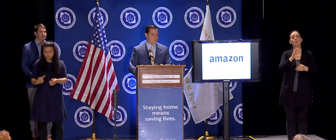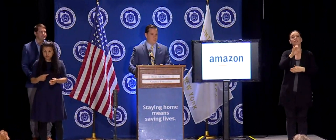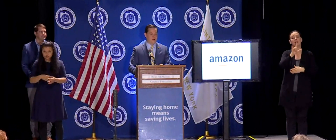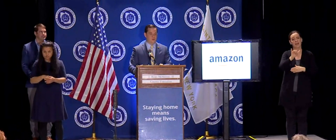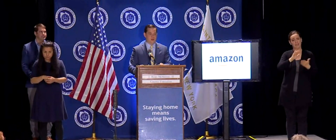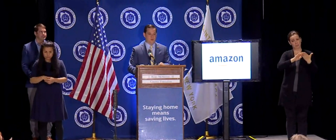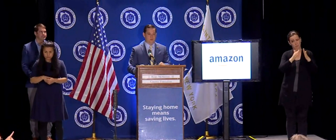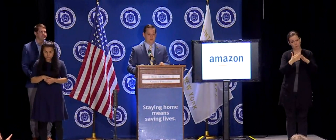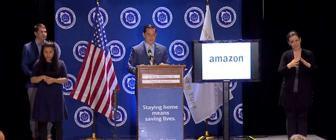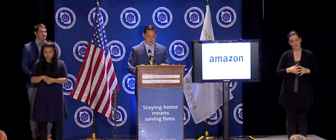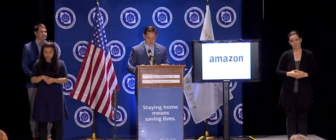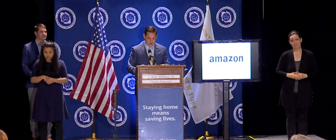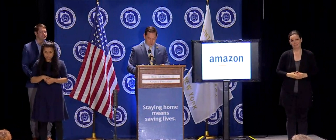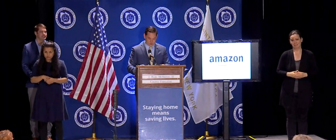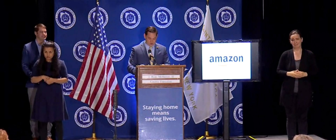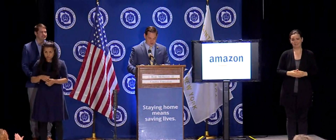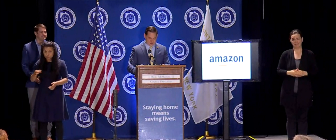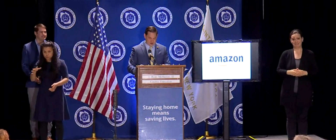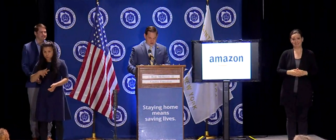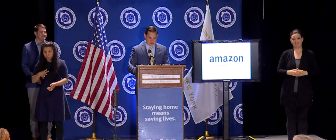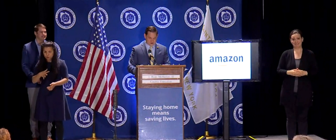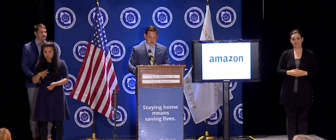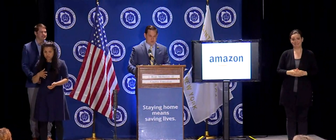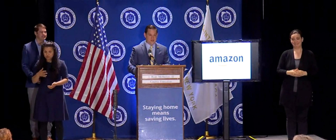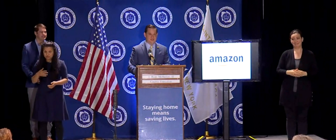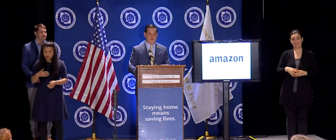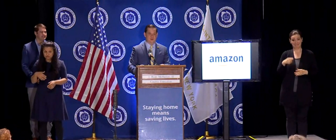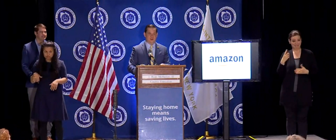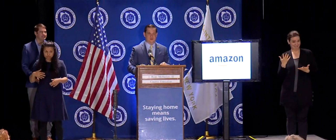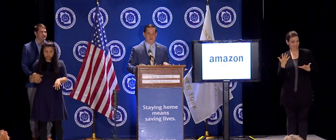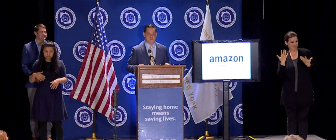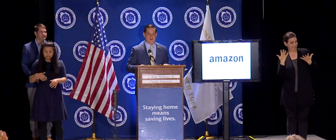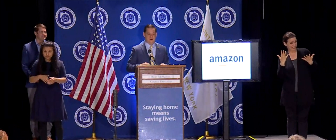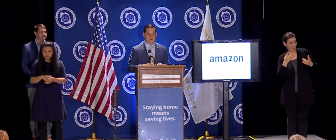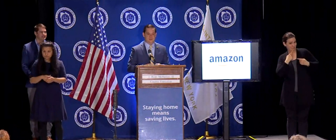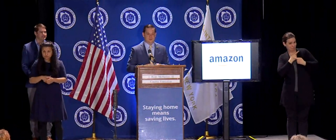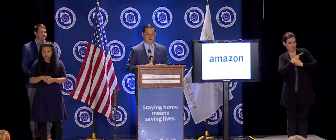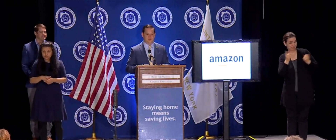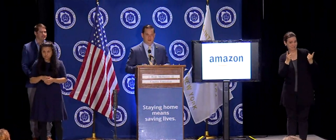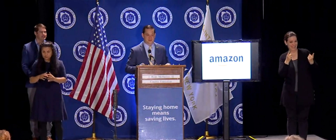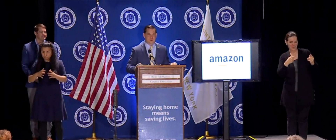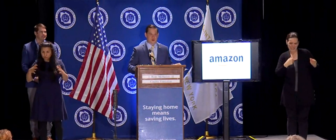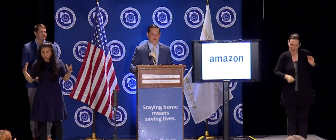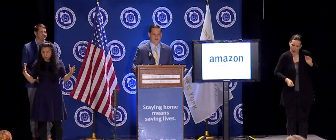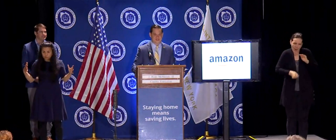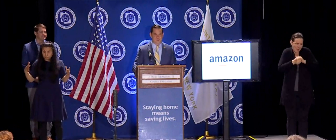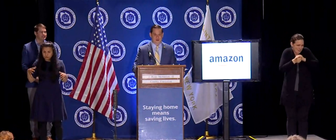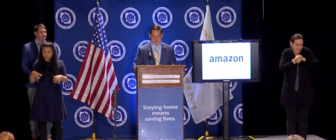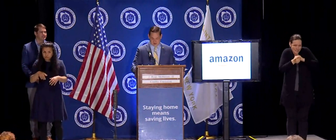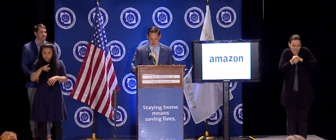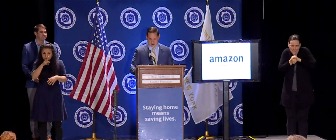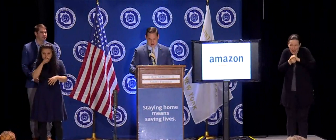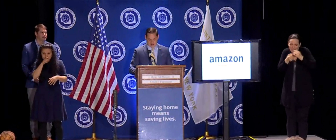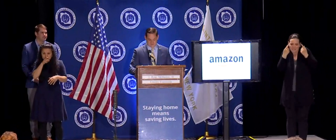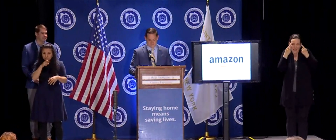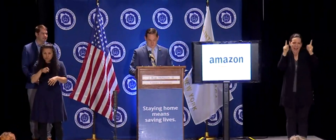So you heard from our new neighbor. So the biggest secret in all of Central New York is no longer a